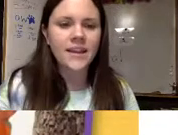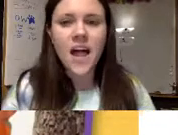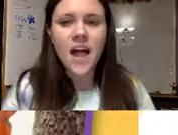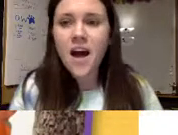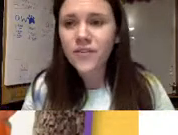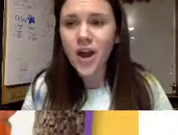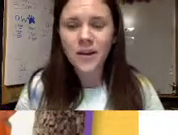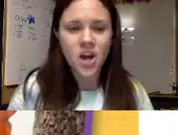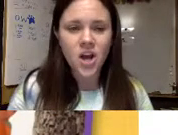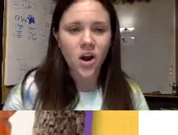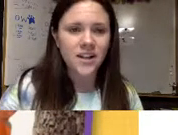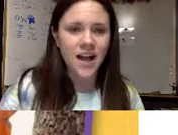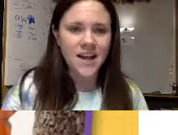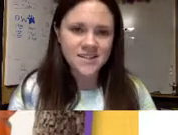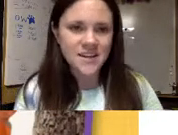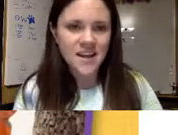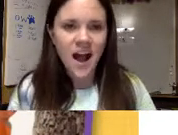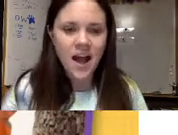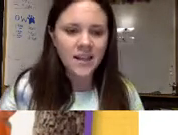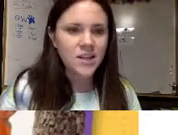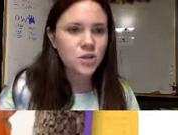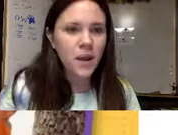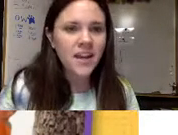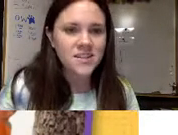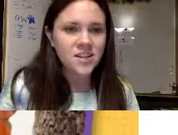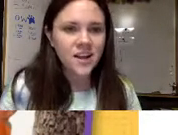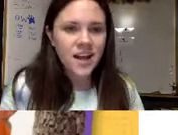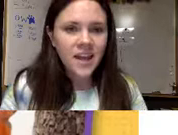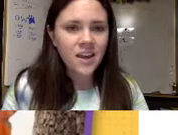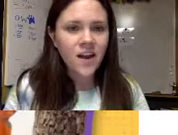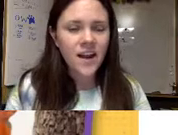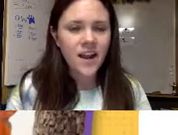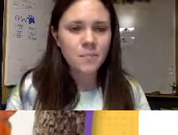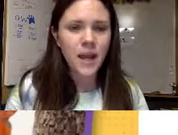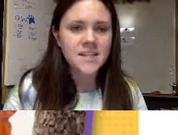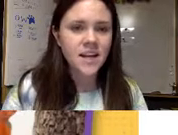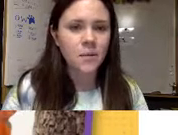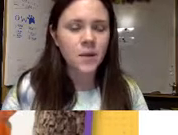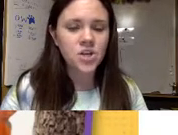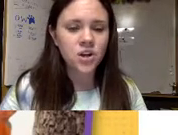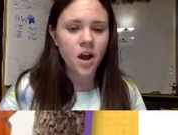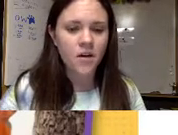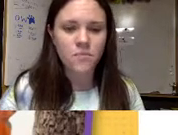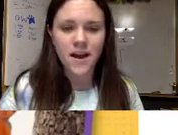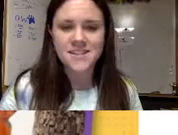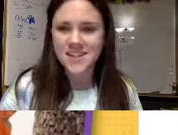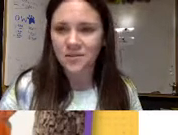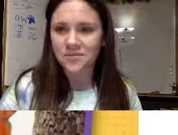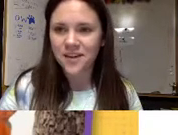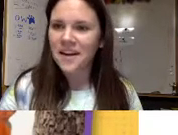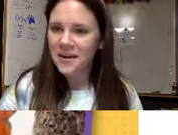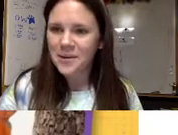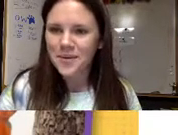I love going to art class. I like to paint. Here I am painting a picture of